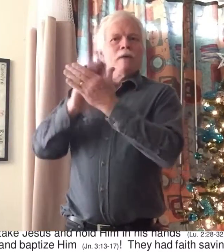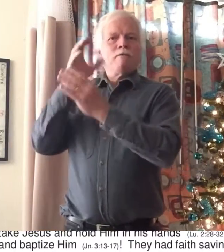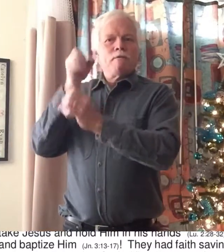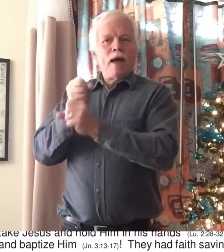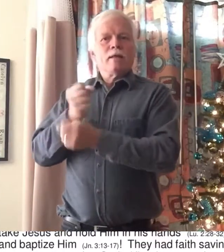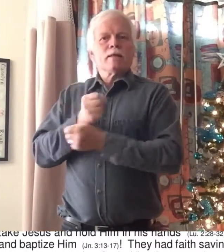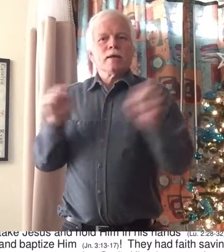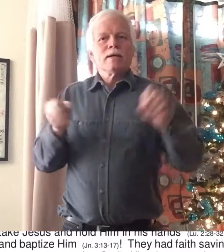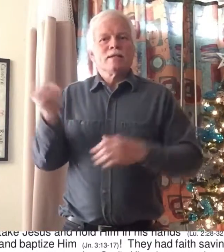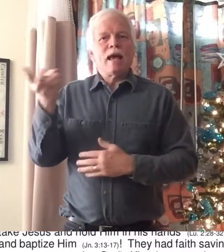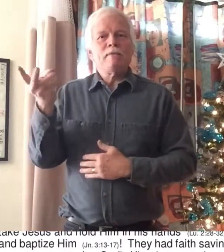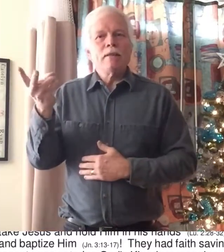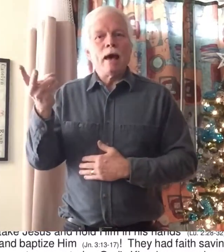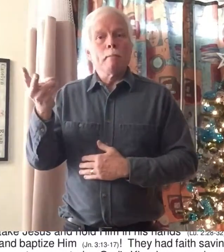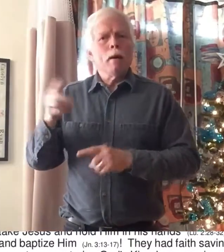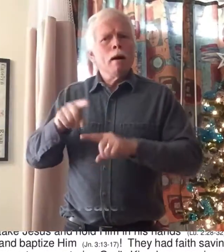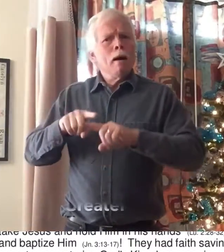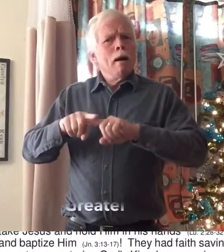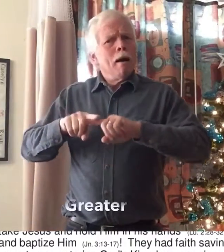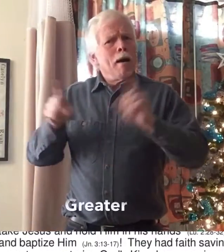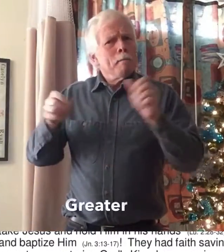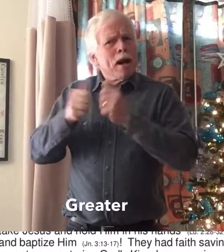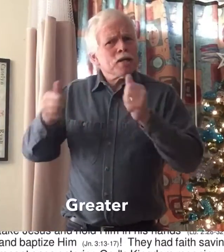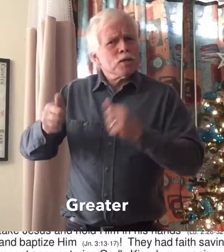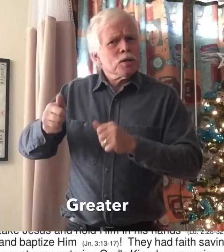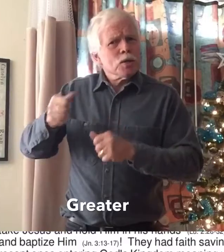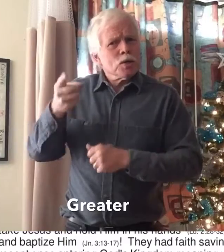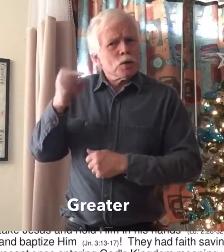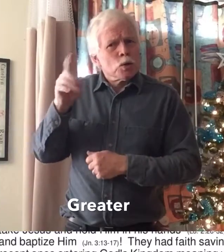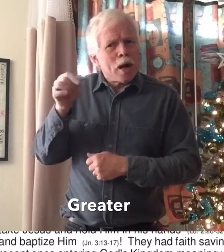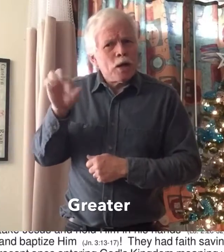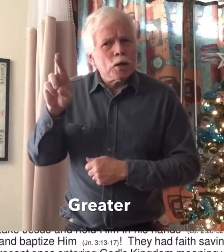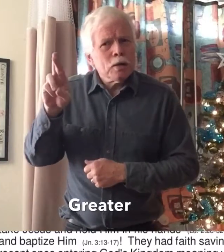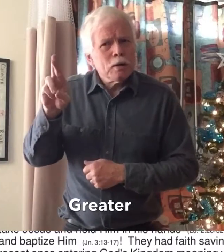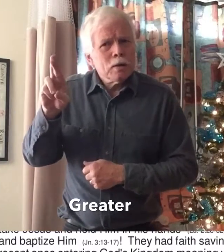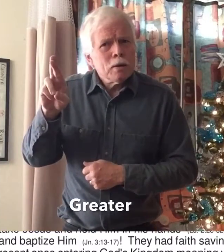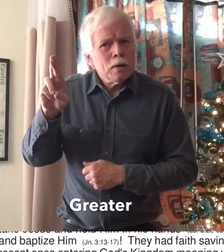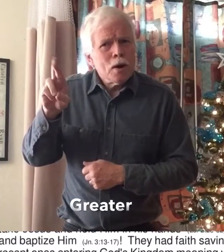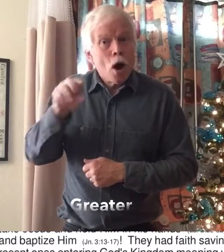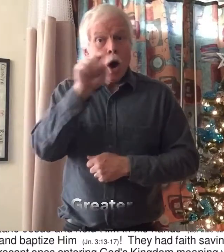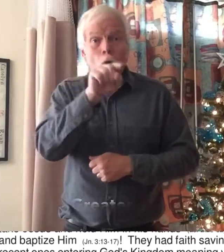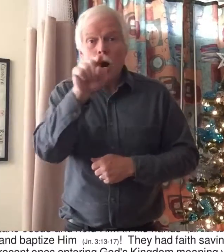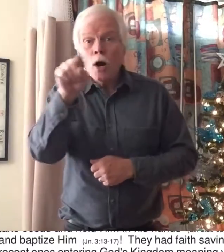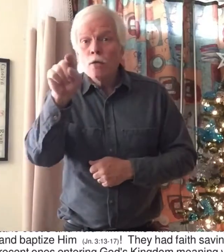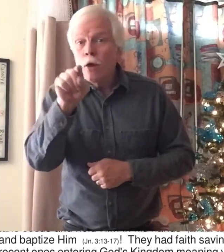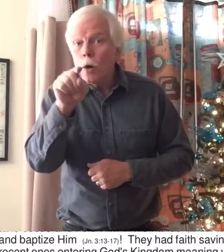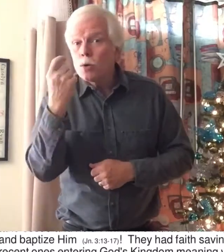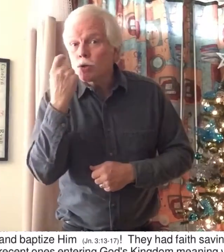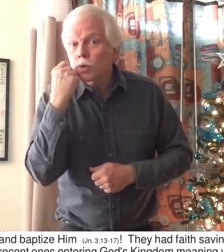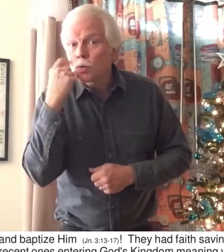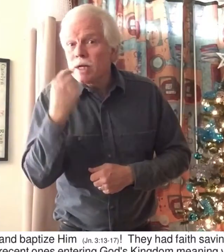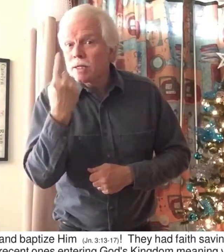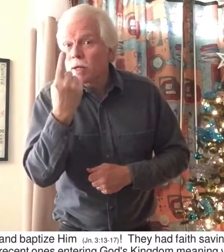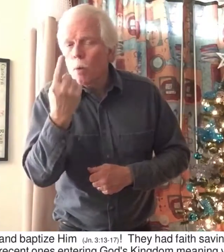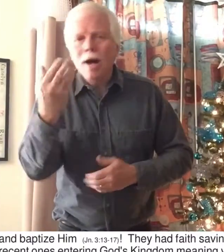kingdom is God's temple, God's home